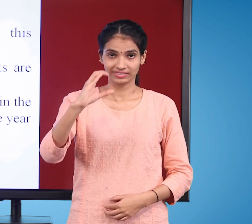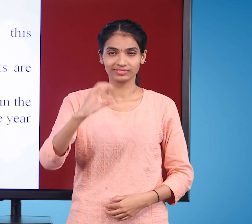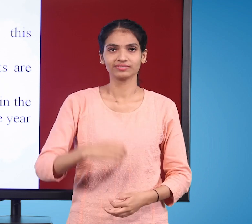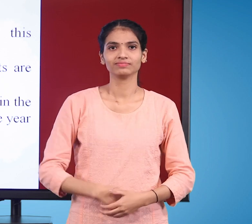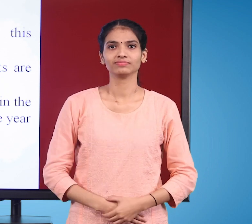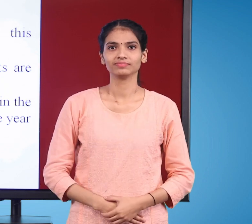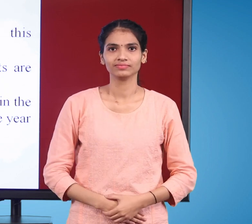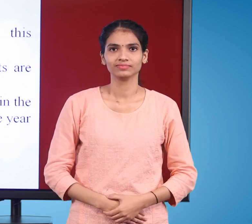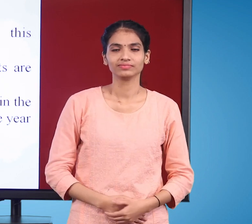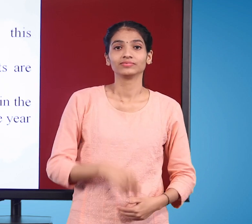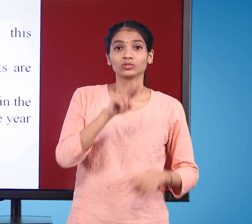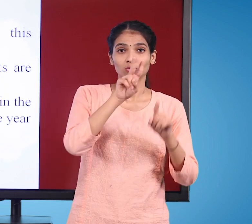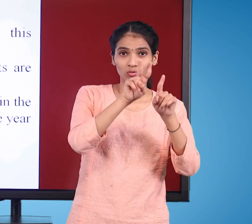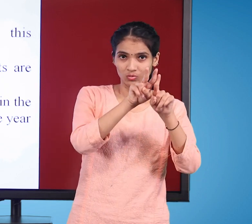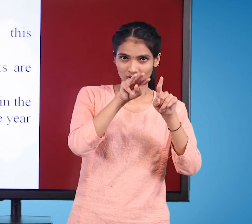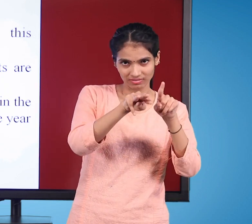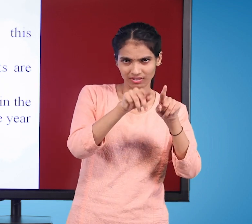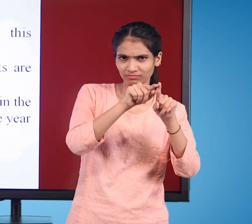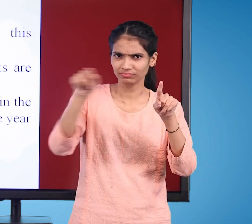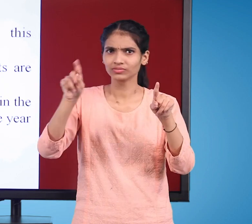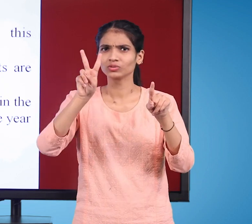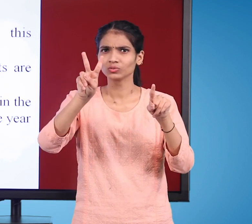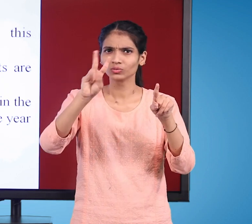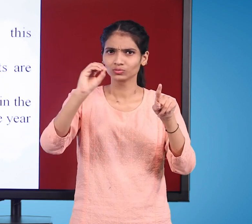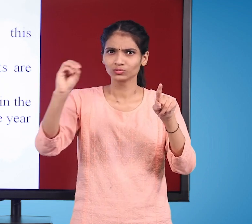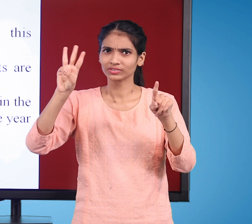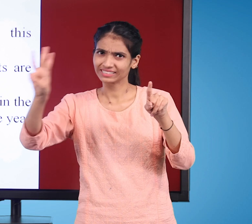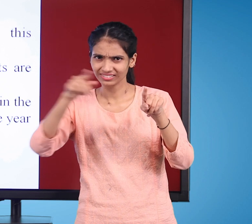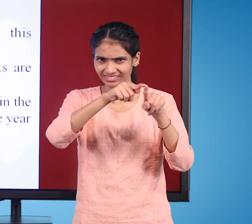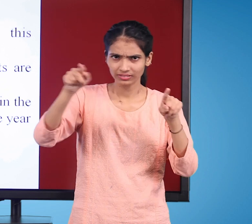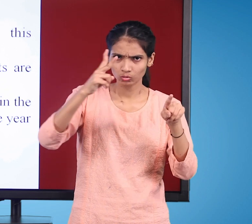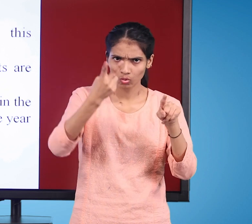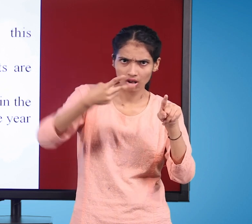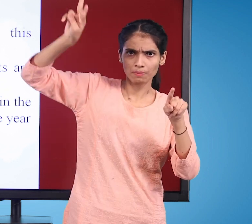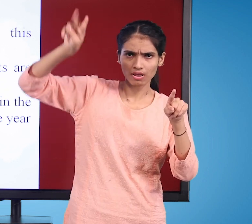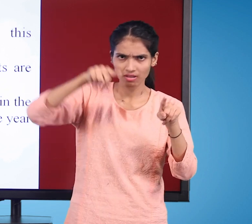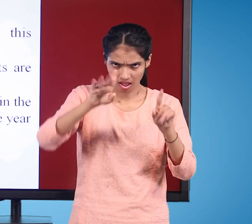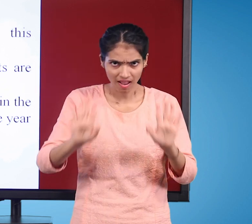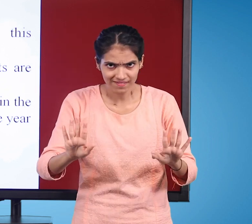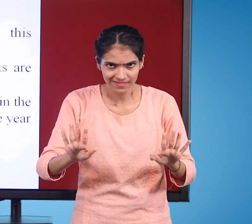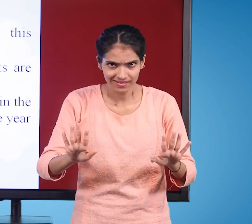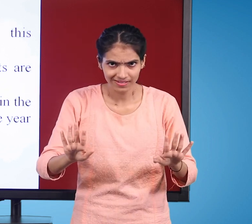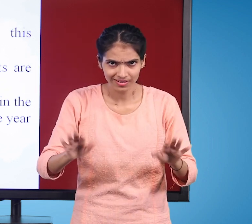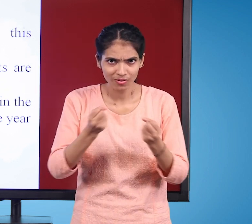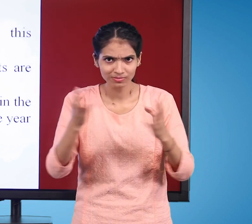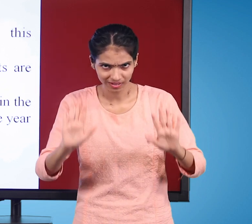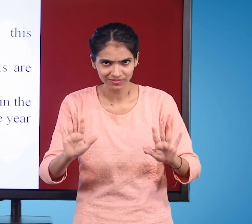C. Is the number of students in the year 2003 twice that in the year 2000?